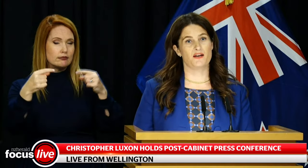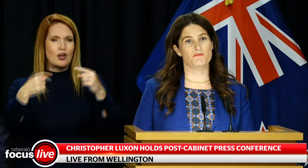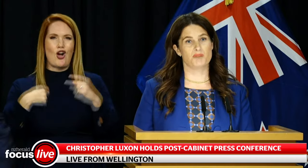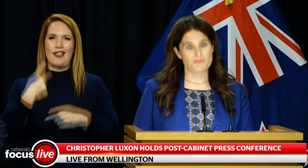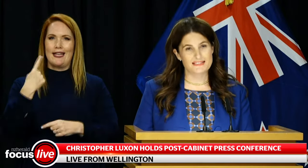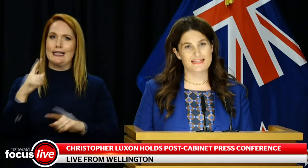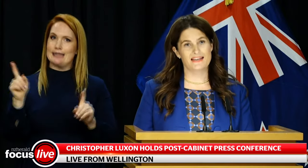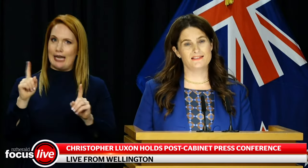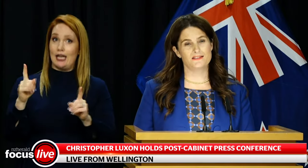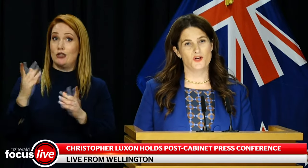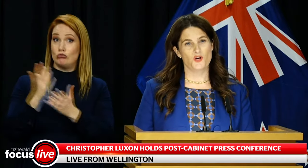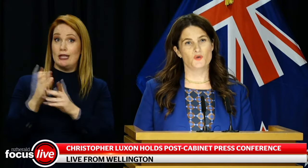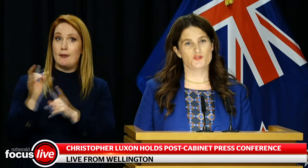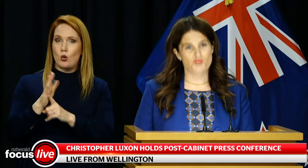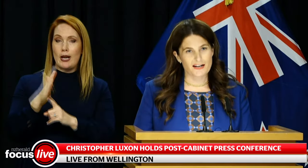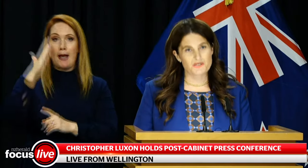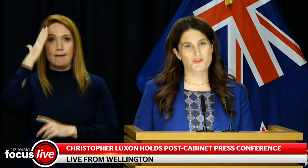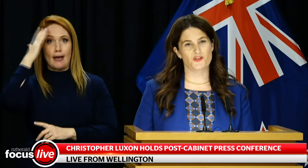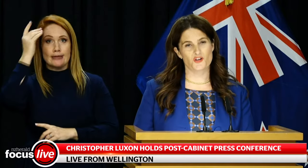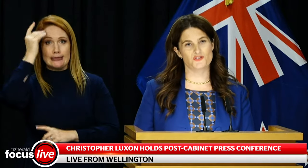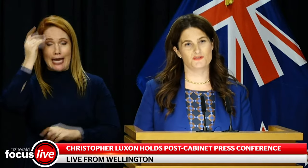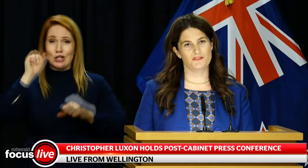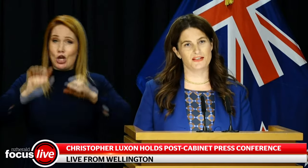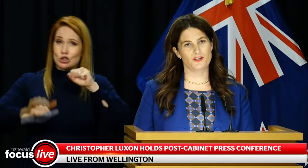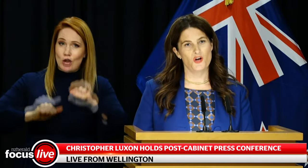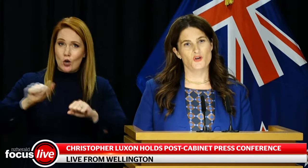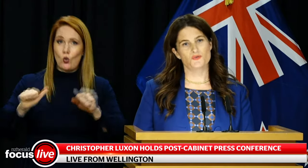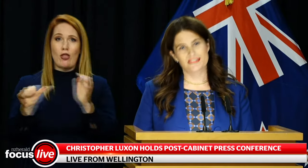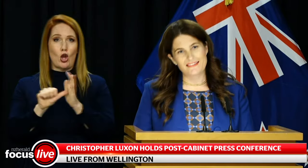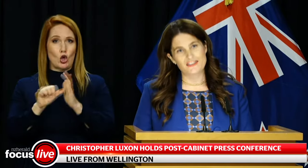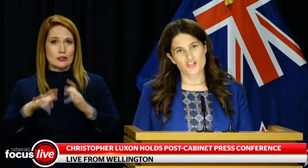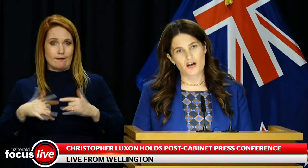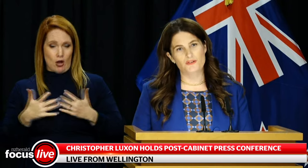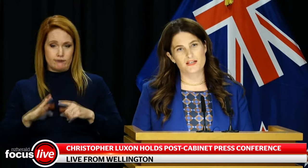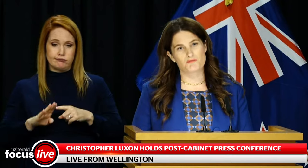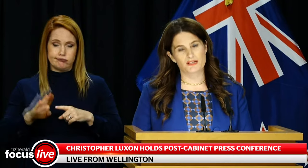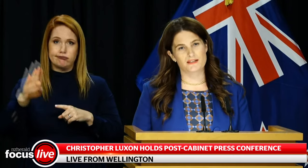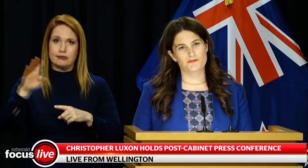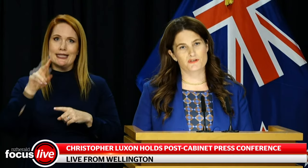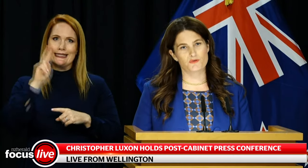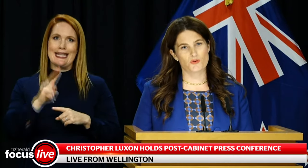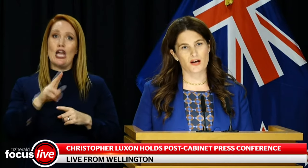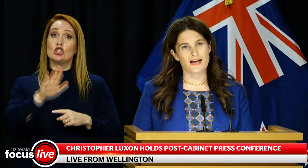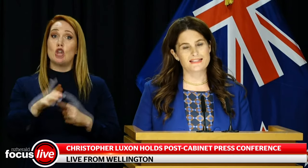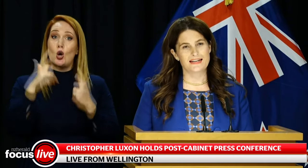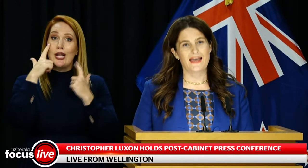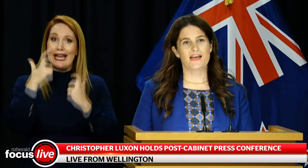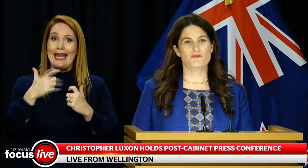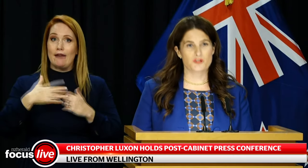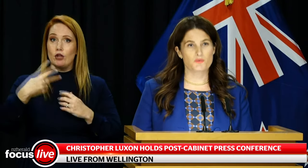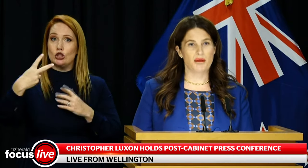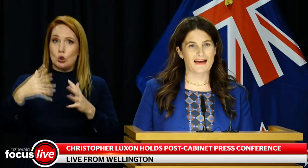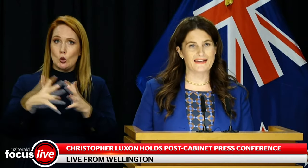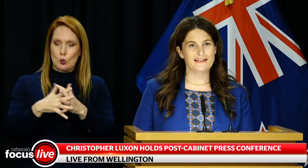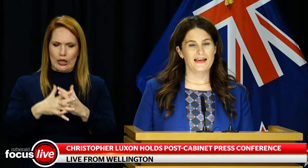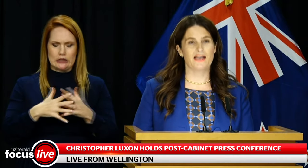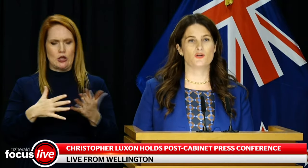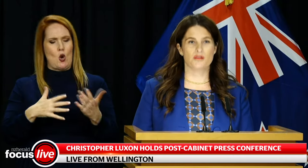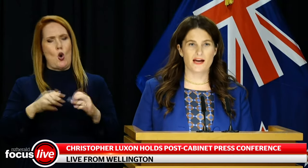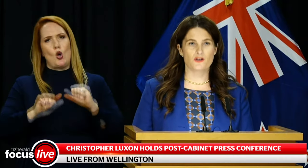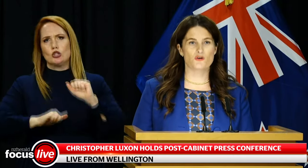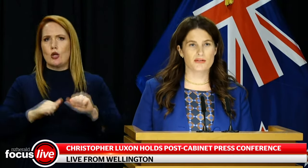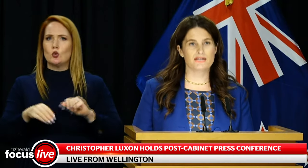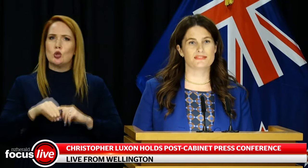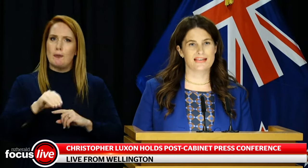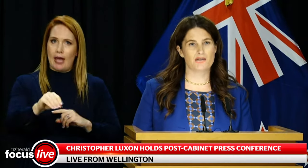is about mums and dads who are struggling with the cost of living, who see their childcare bill every fortnight and feel pain, and